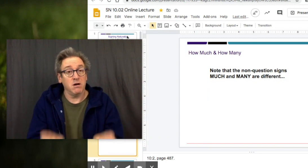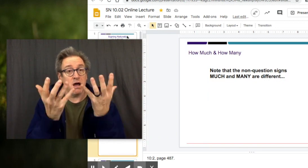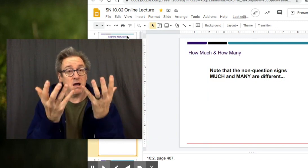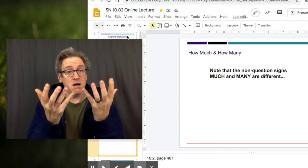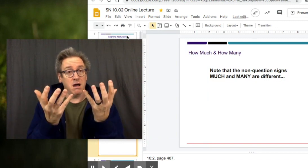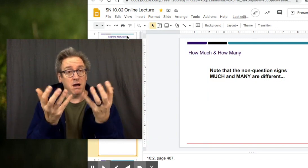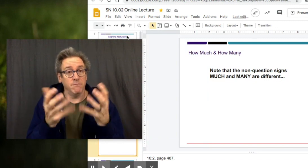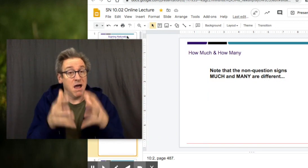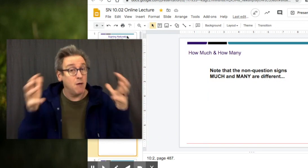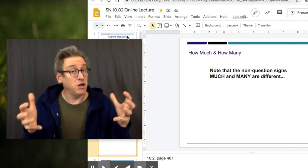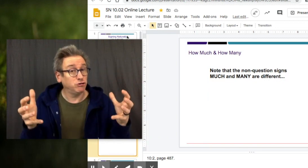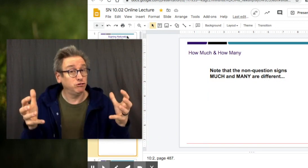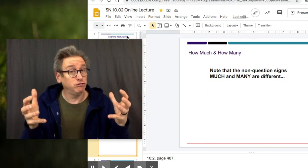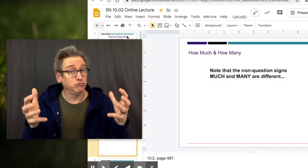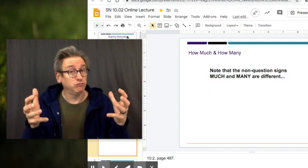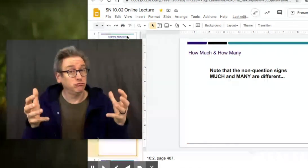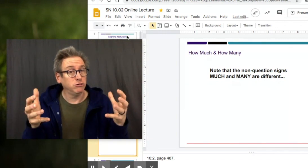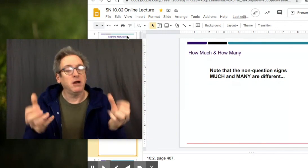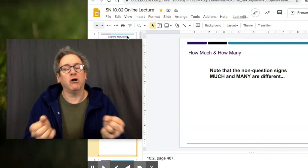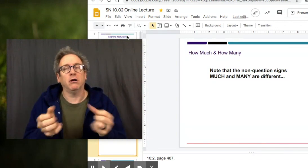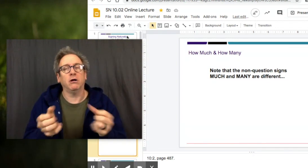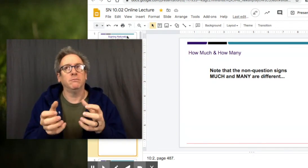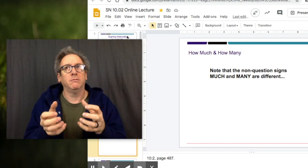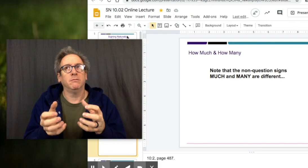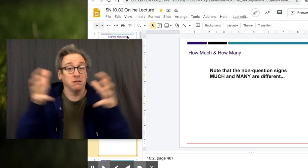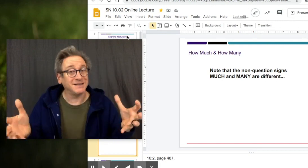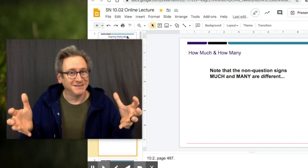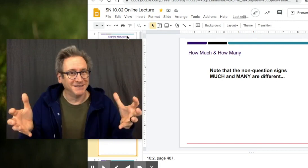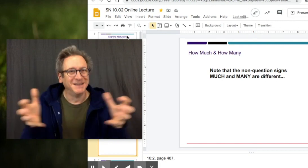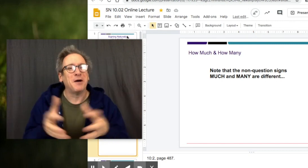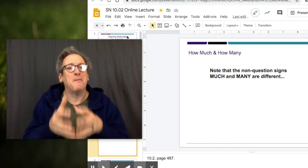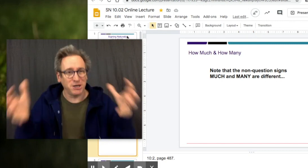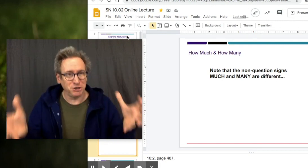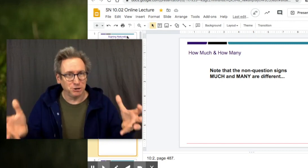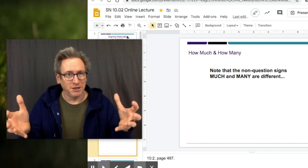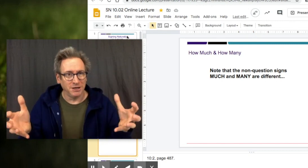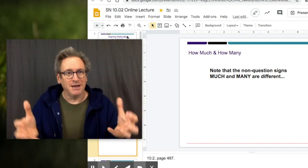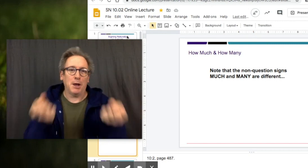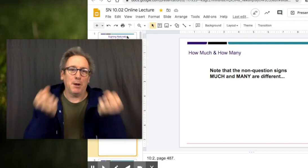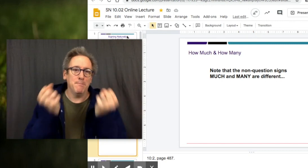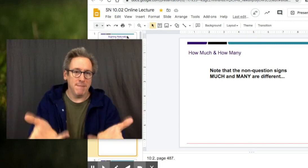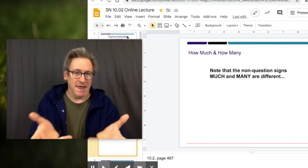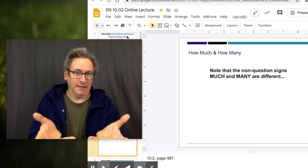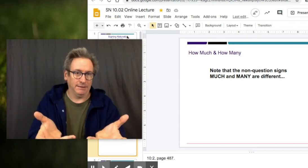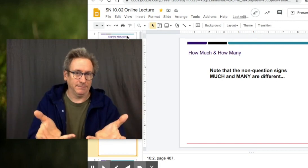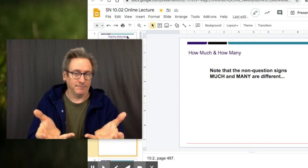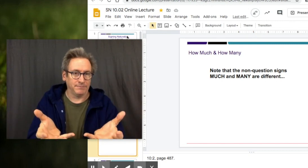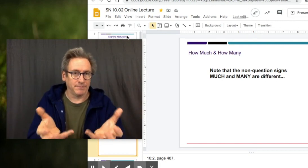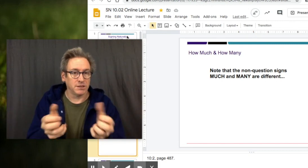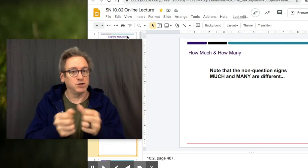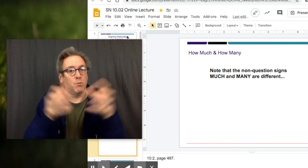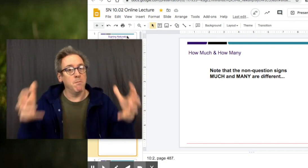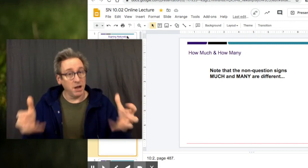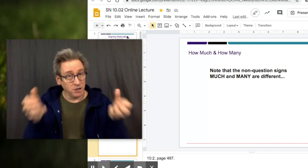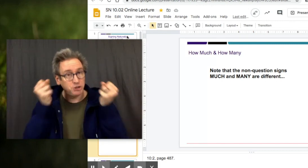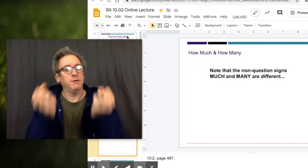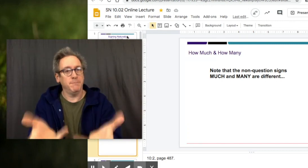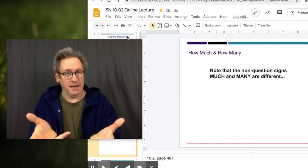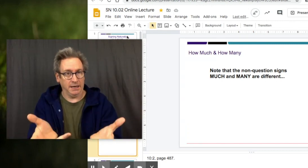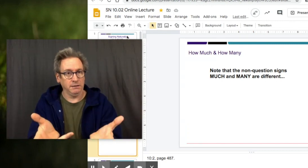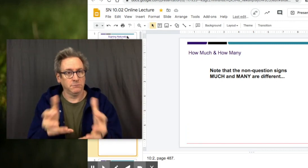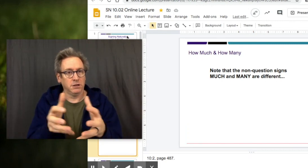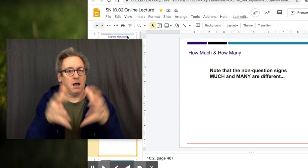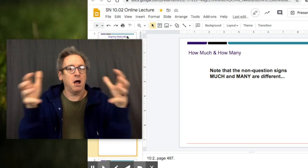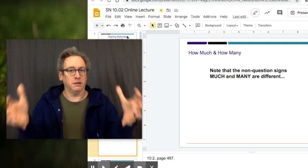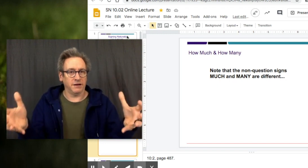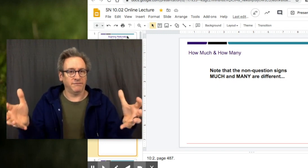So how much? A lot, much, many. So much,